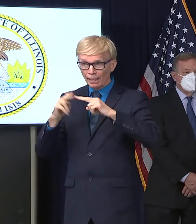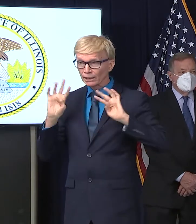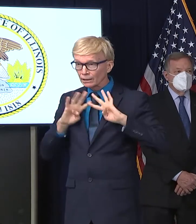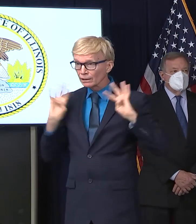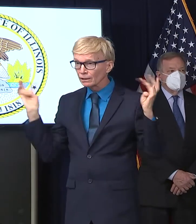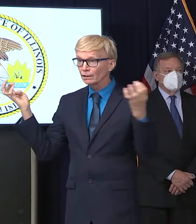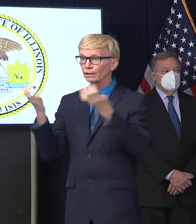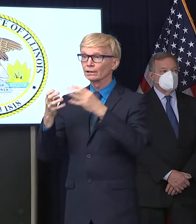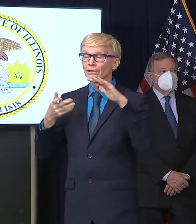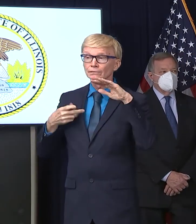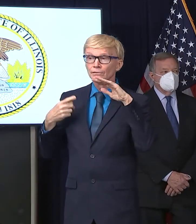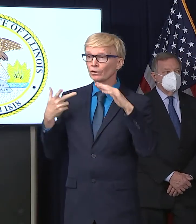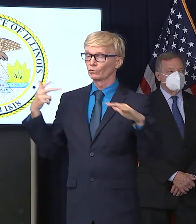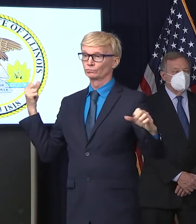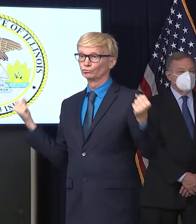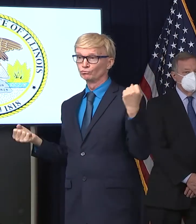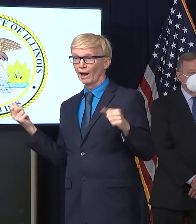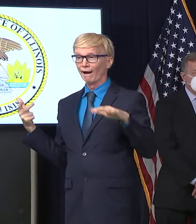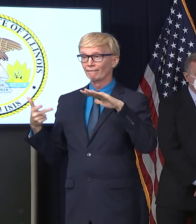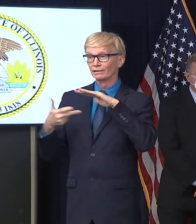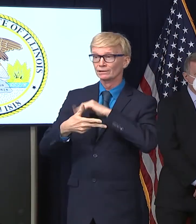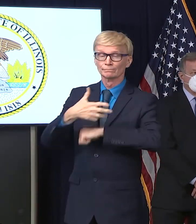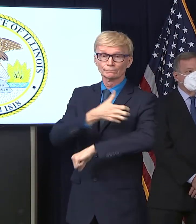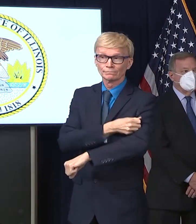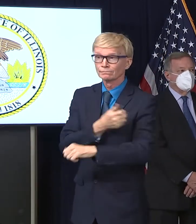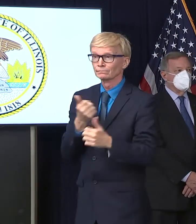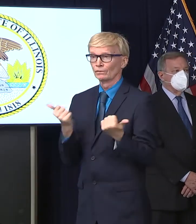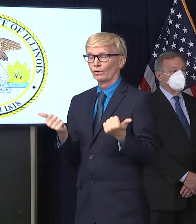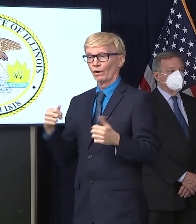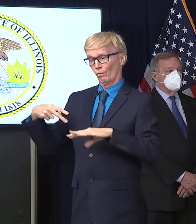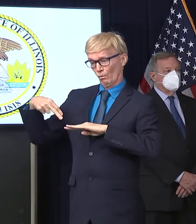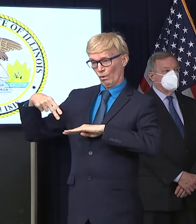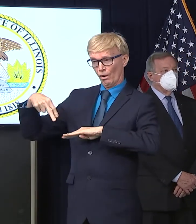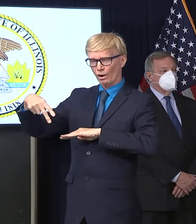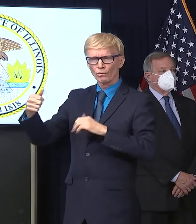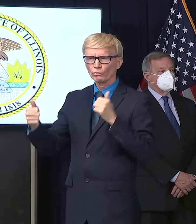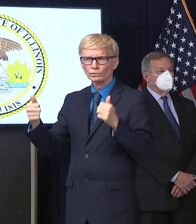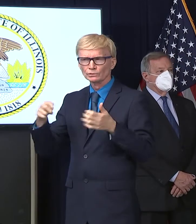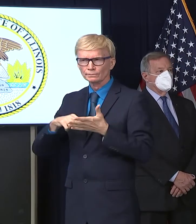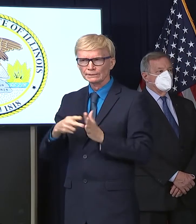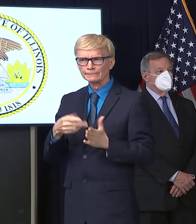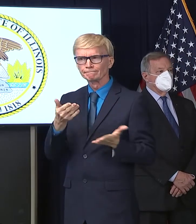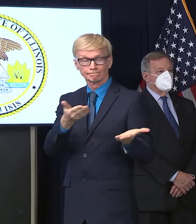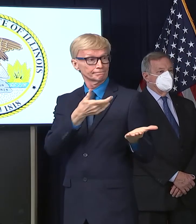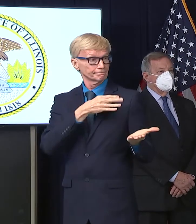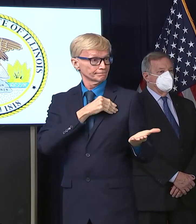what the actual process will look like once you're there on site. You want to take that? Yeah.